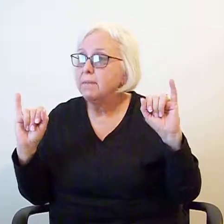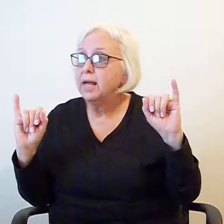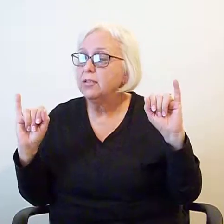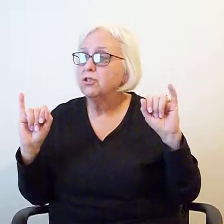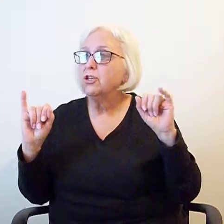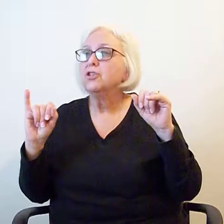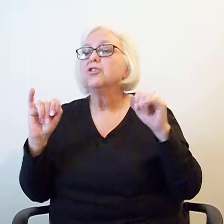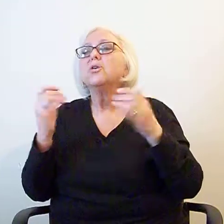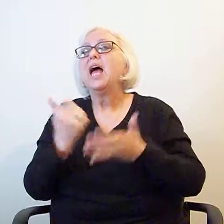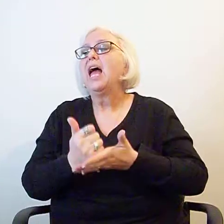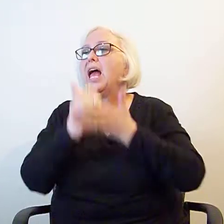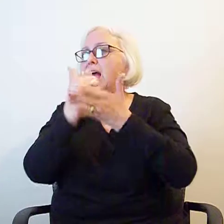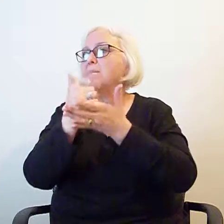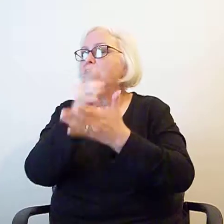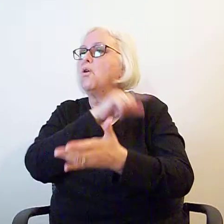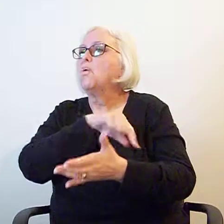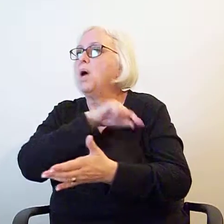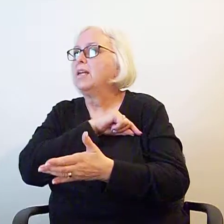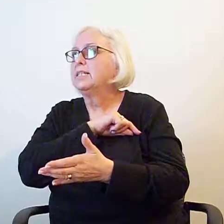their quality of life.